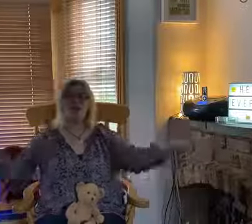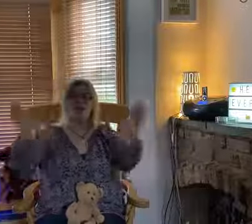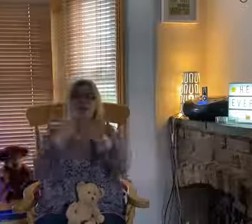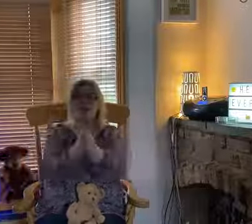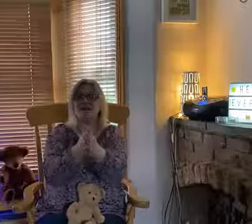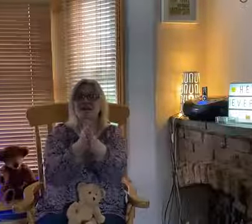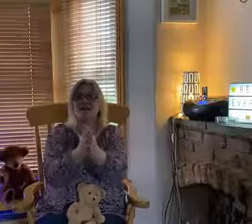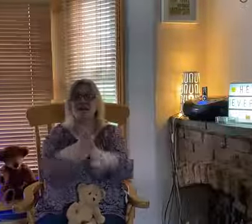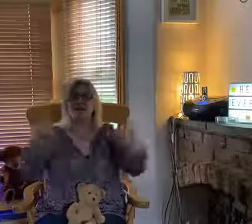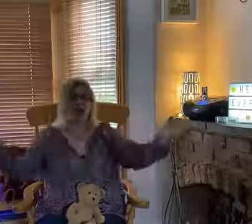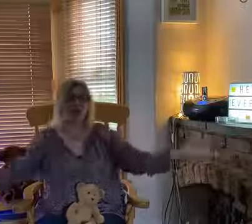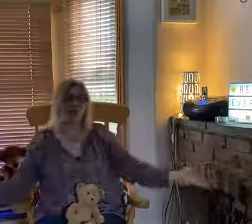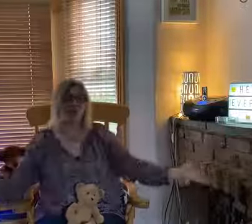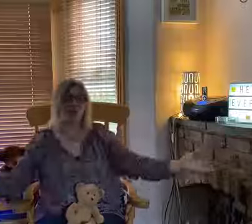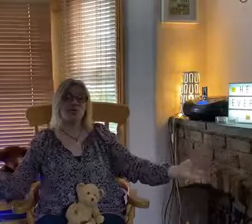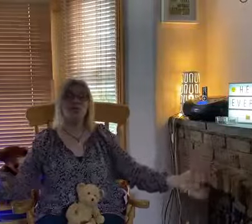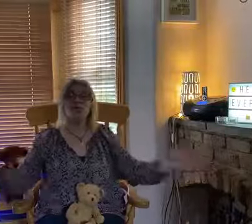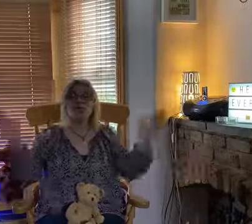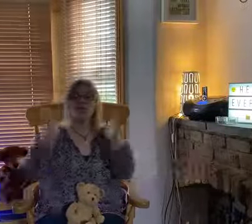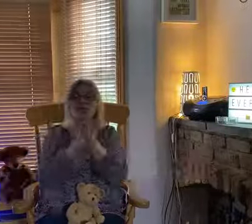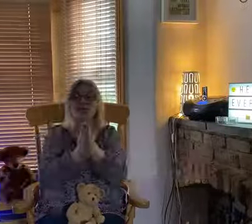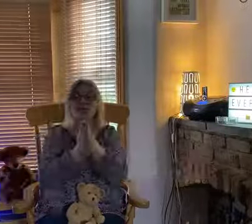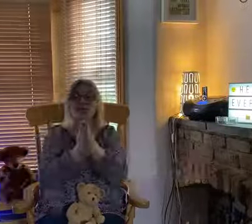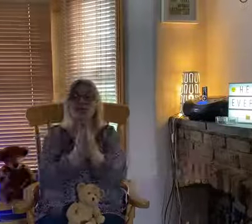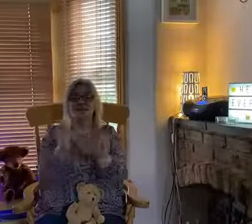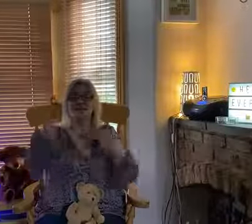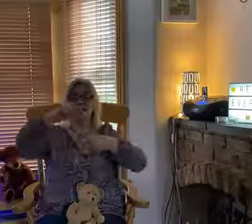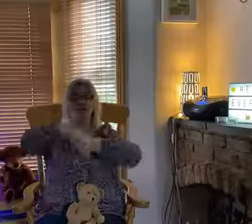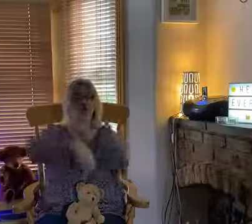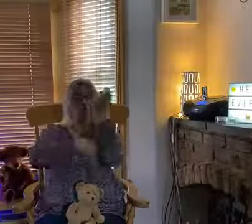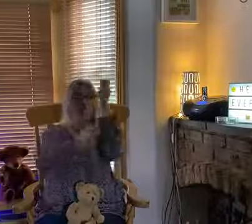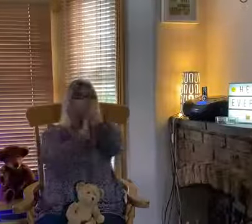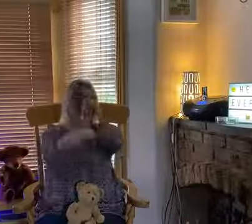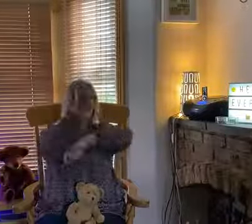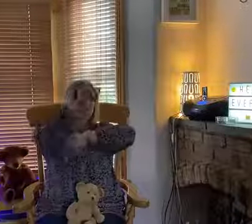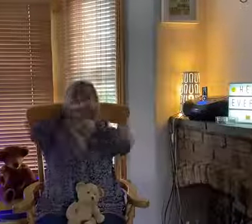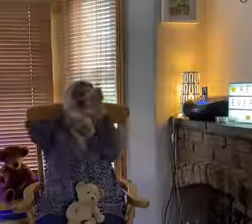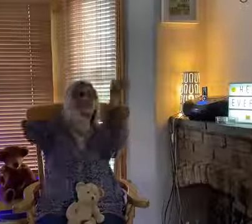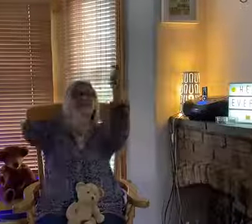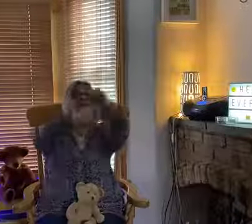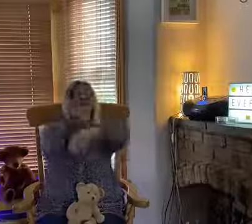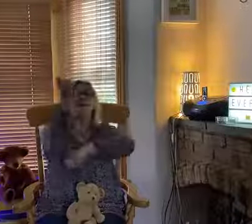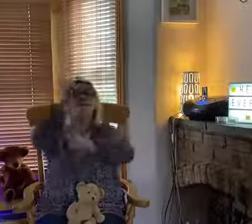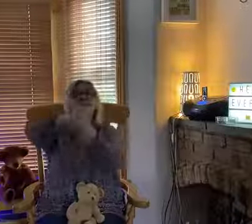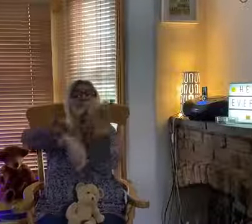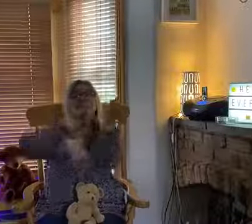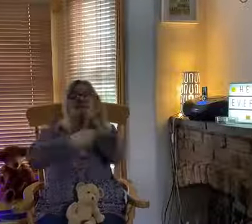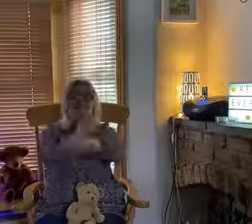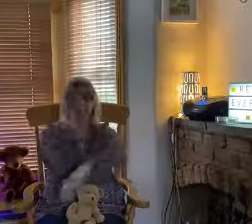shut them. Don't get in a muddle.